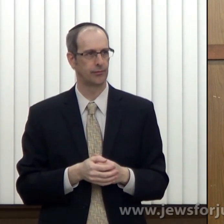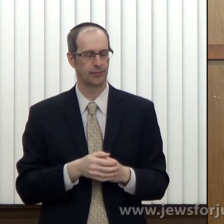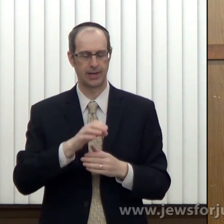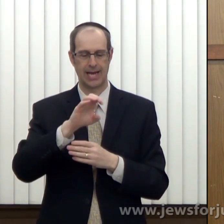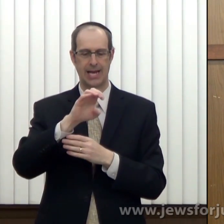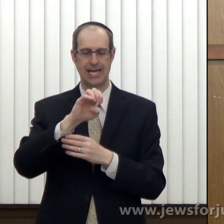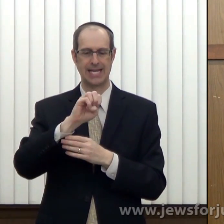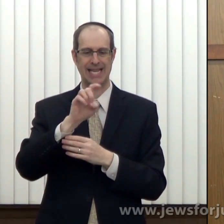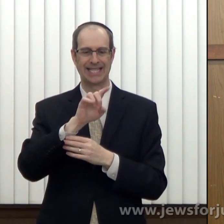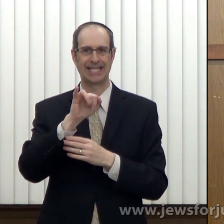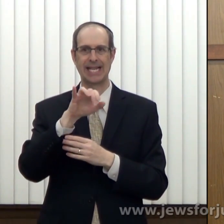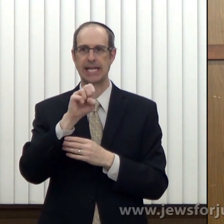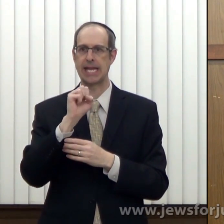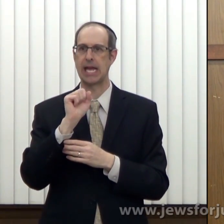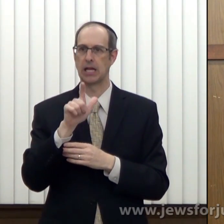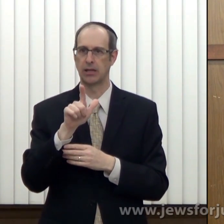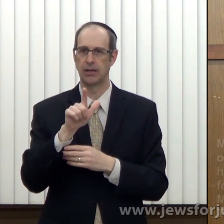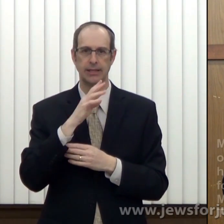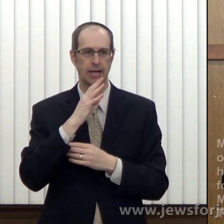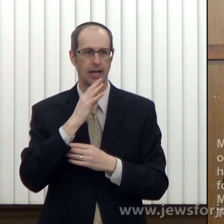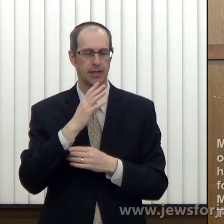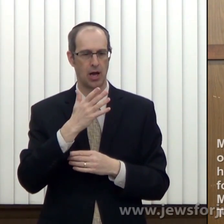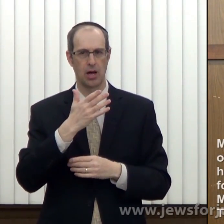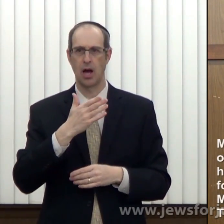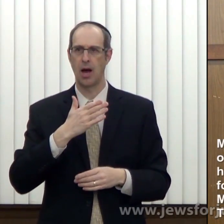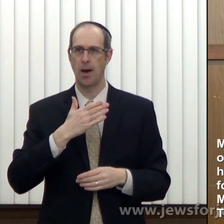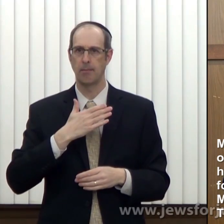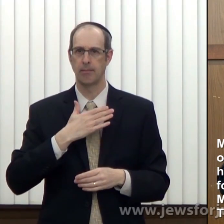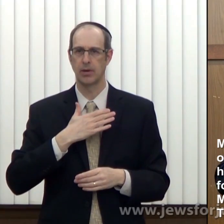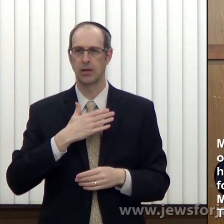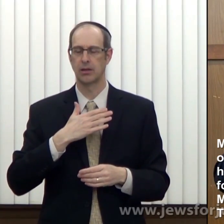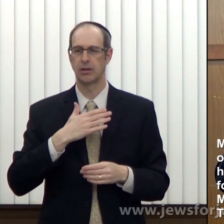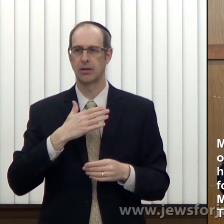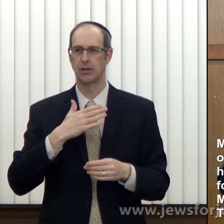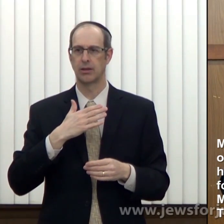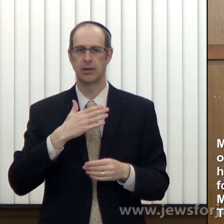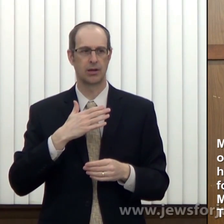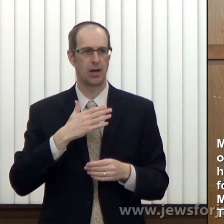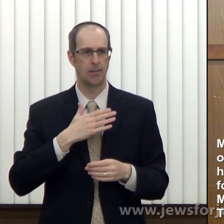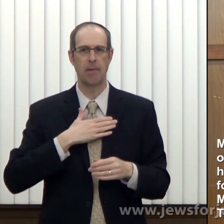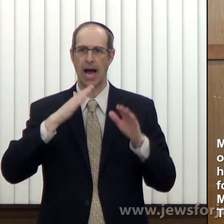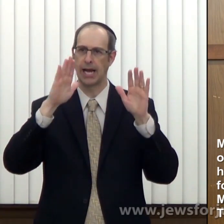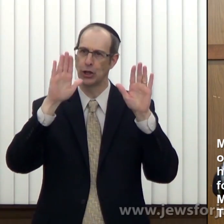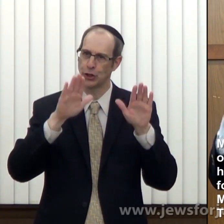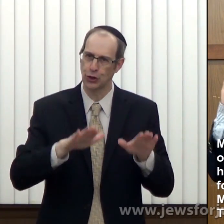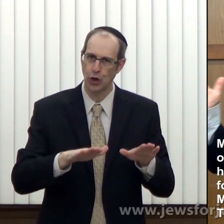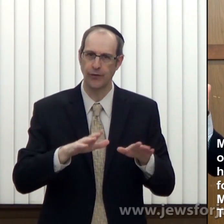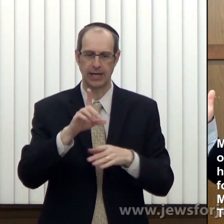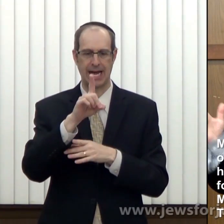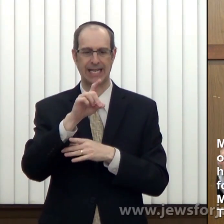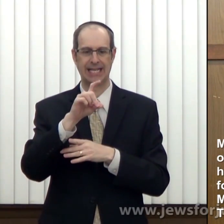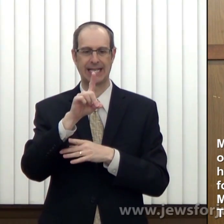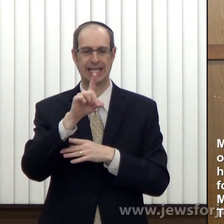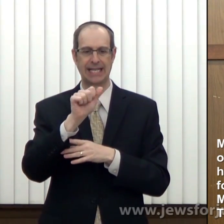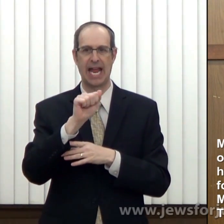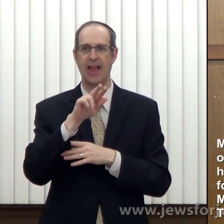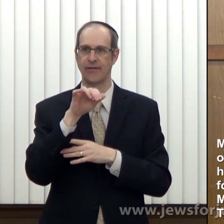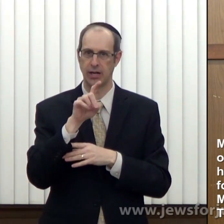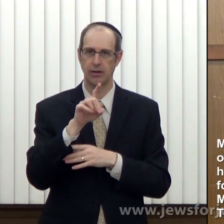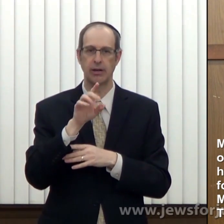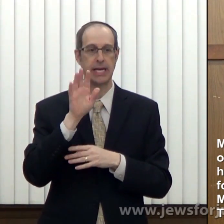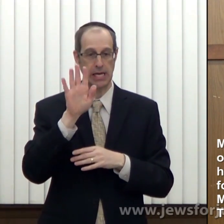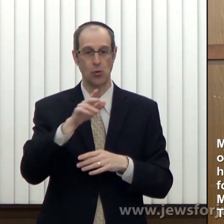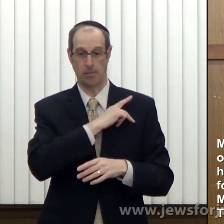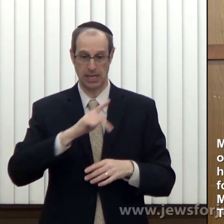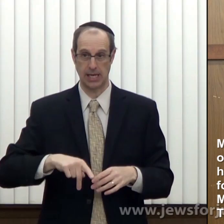Ezekiel Yechezkel says, "My servant David," God says his servant David will be a king over the Jewish